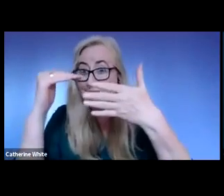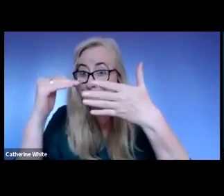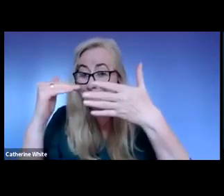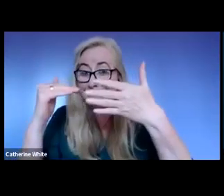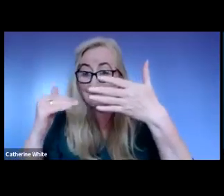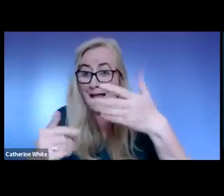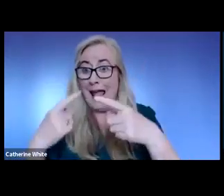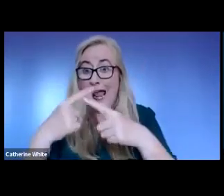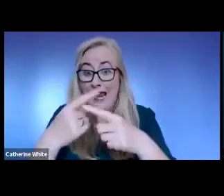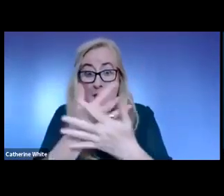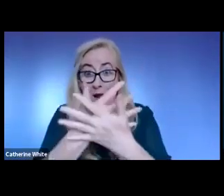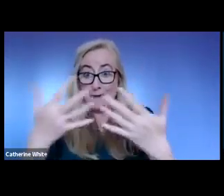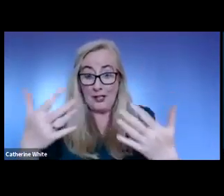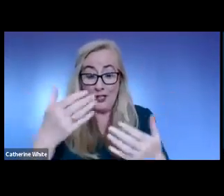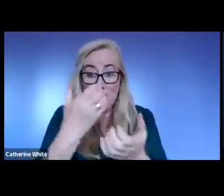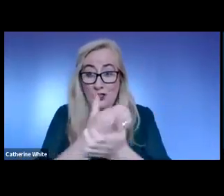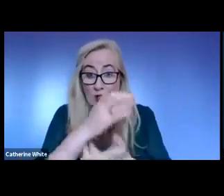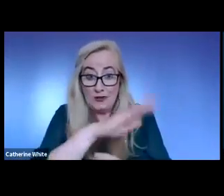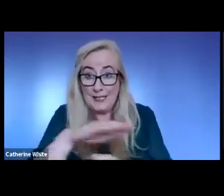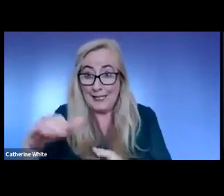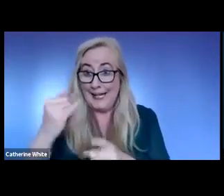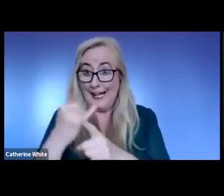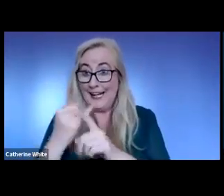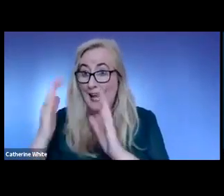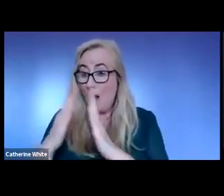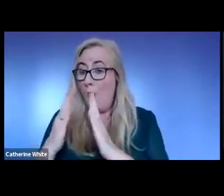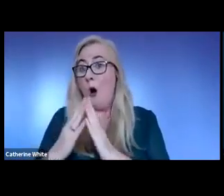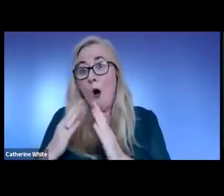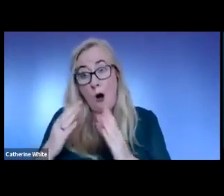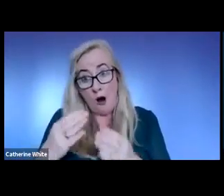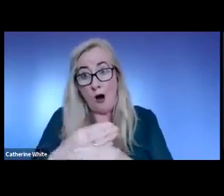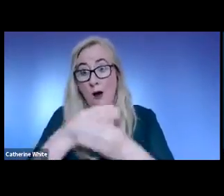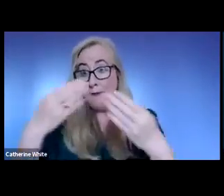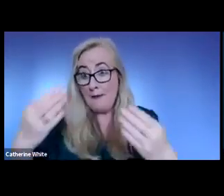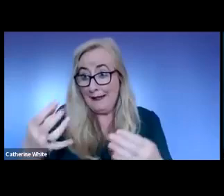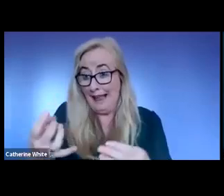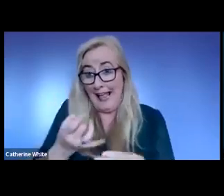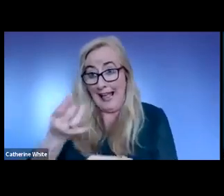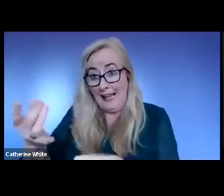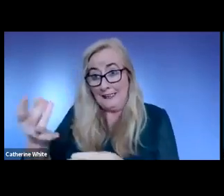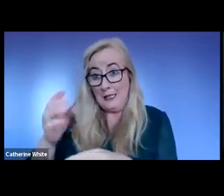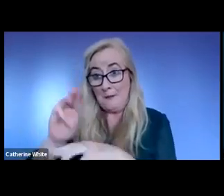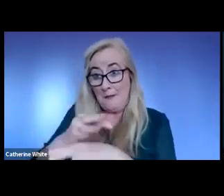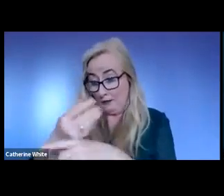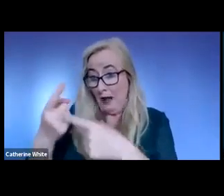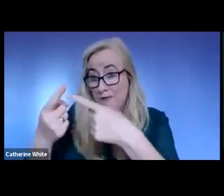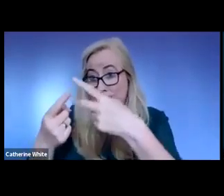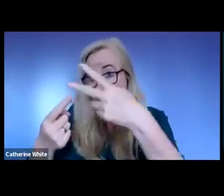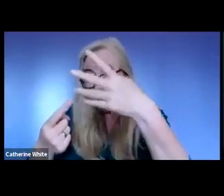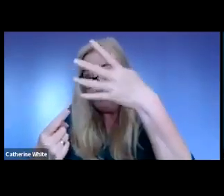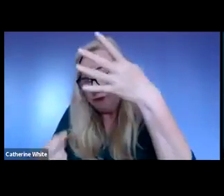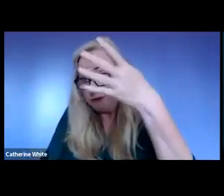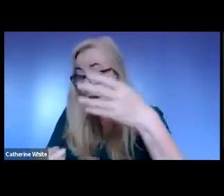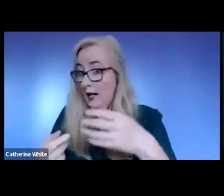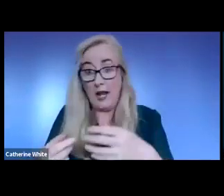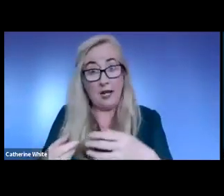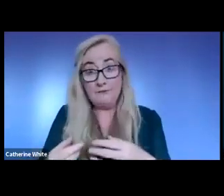of children or young people that you have in your house. That was a big ask for parents. I think it was an